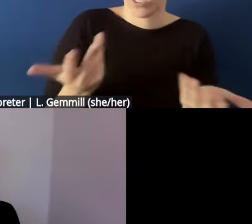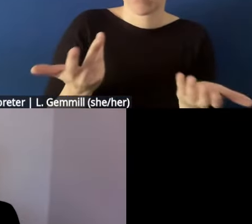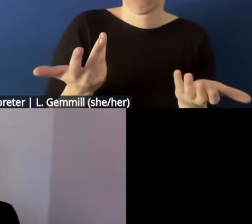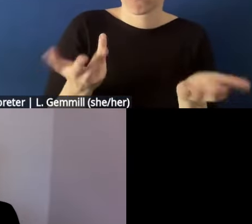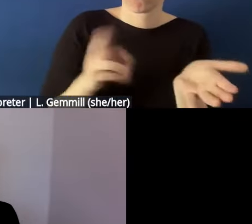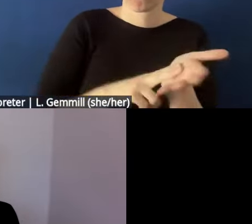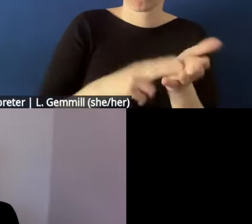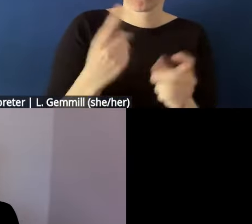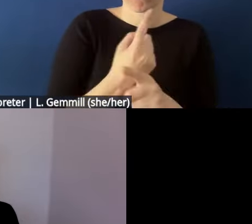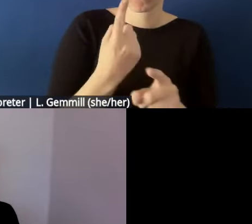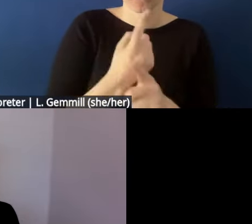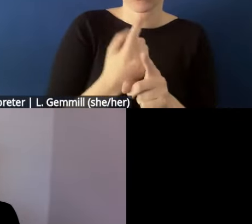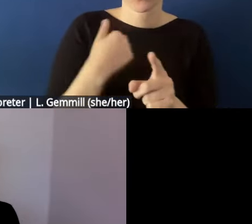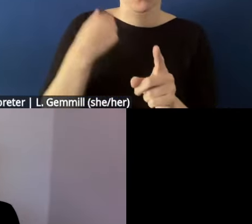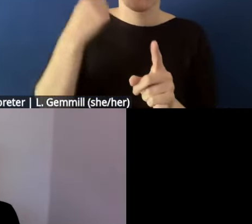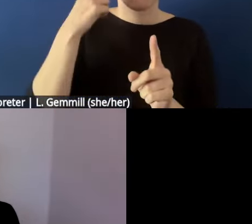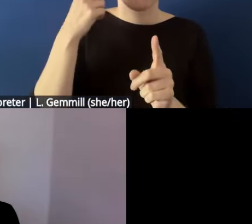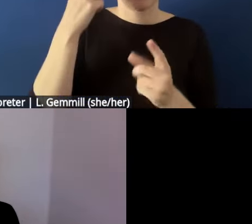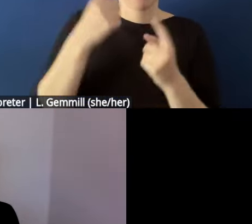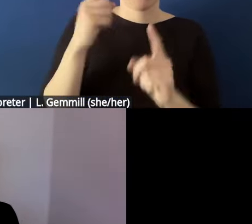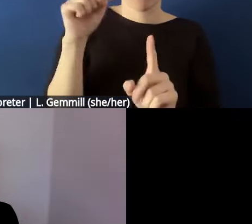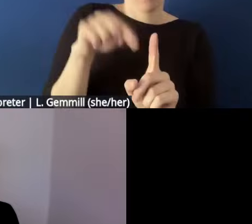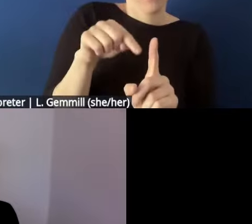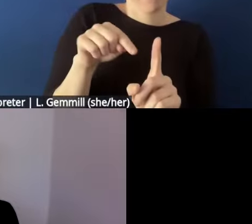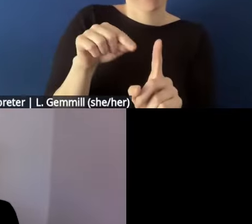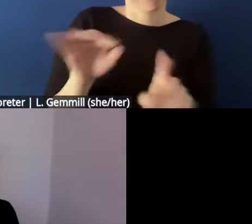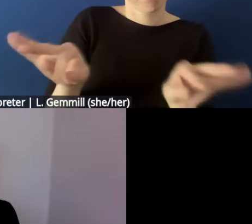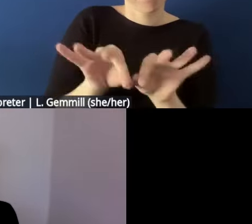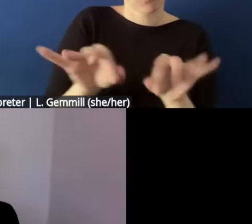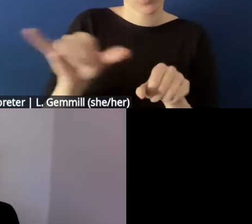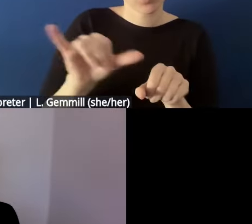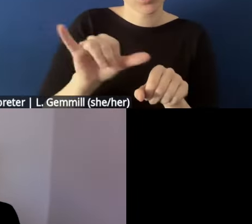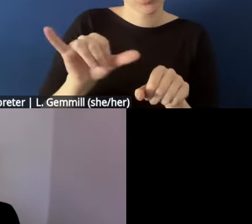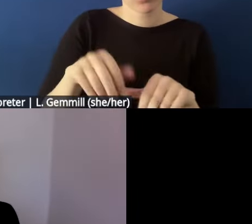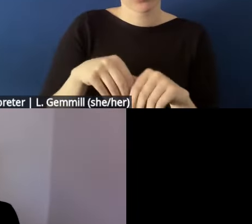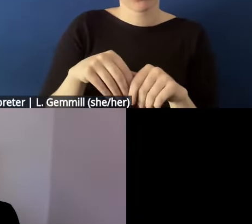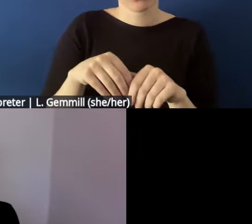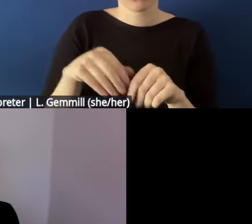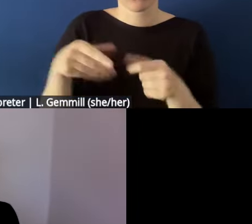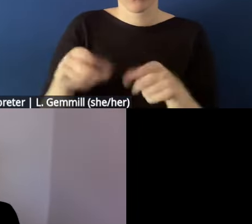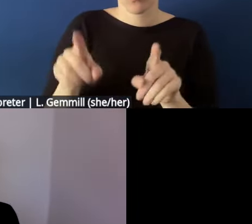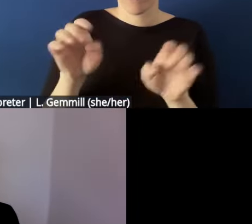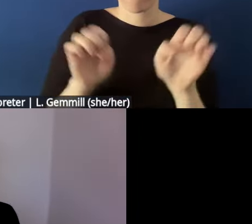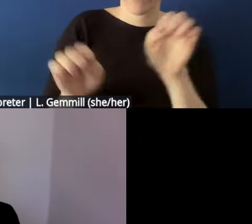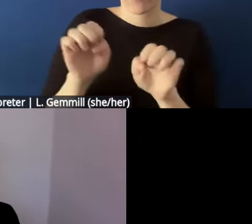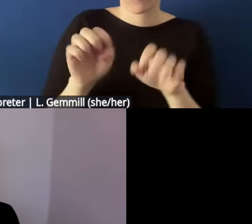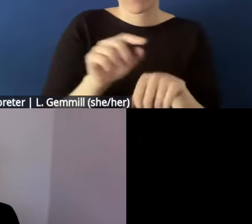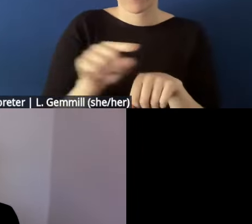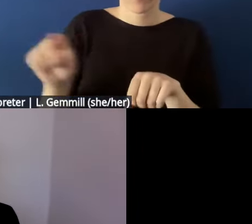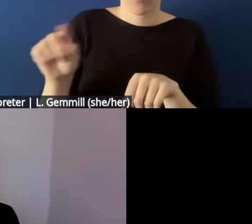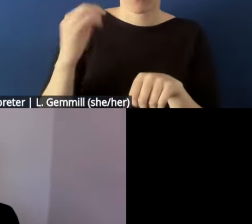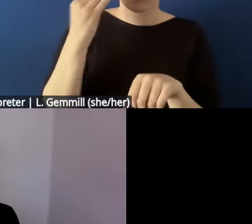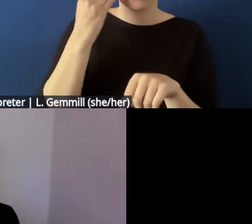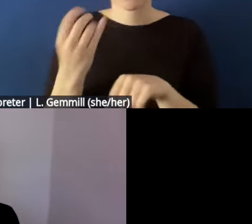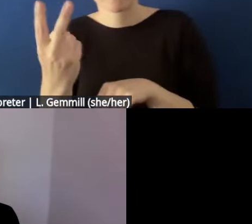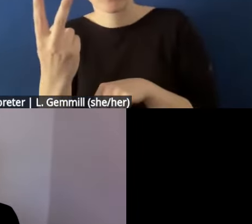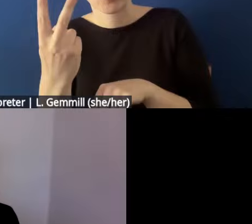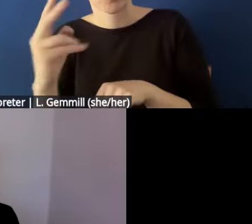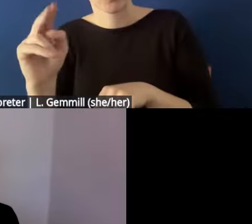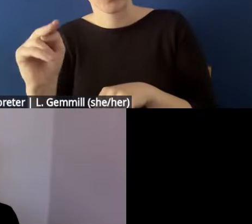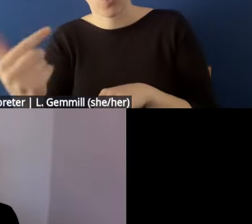a little extra concern in this regard when it comes to evaluating those, and if there's two that are bad, but 8 are